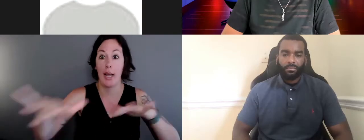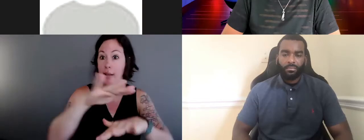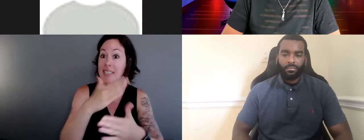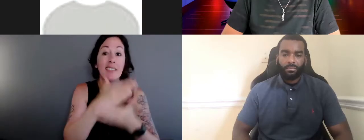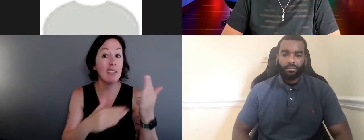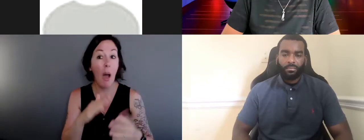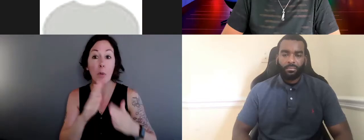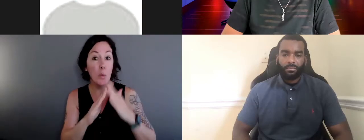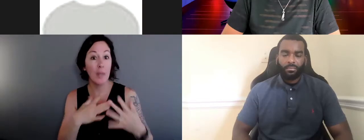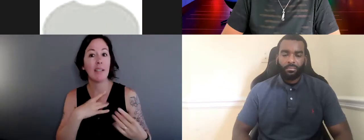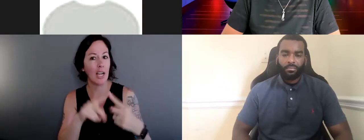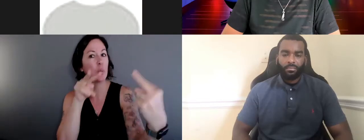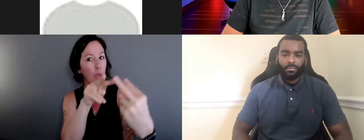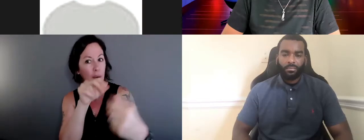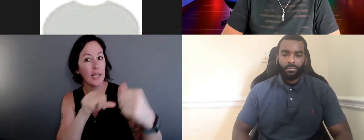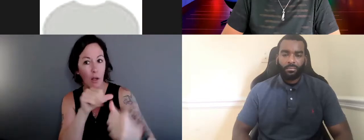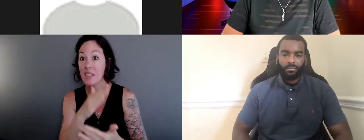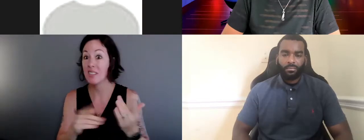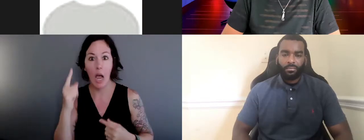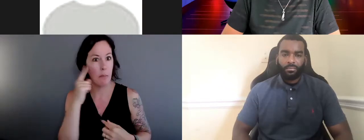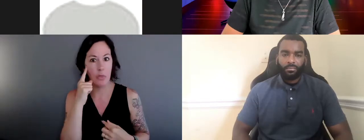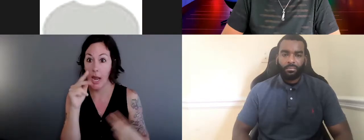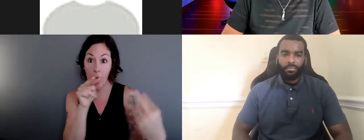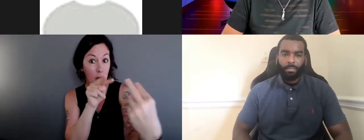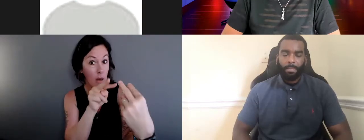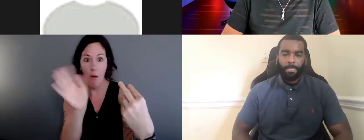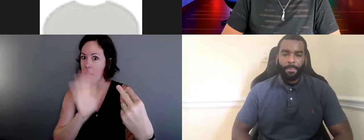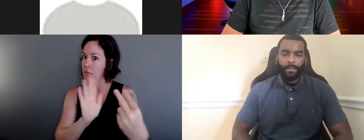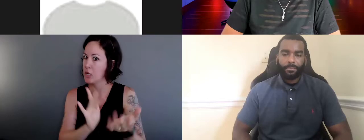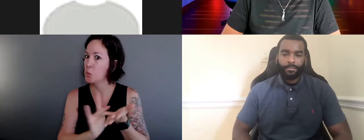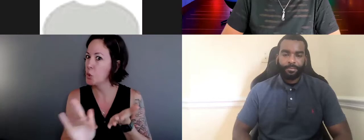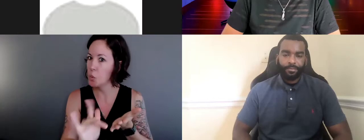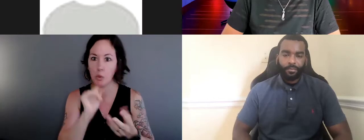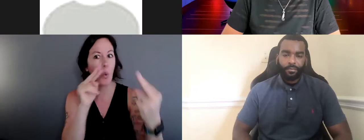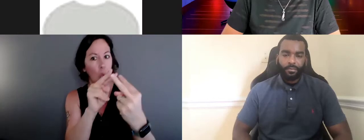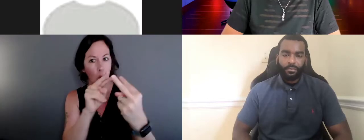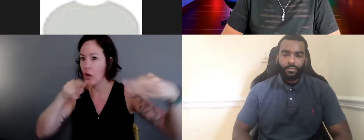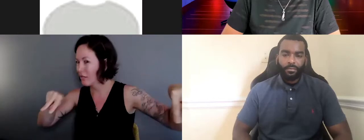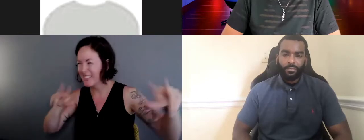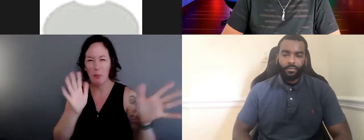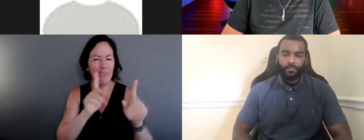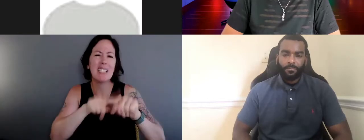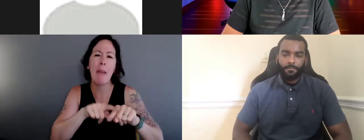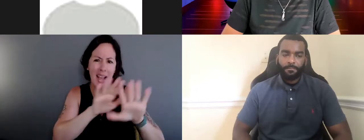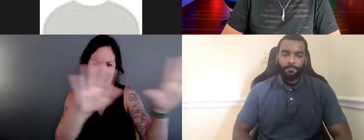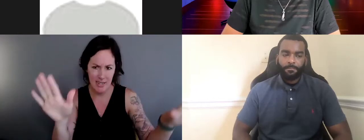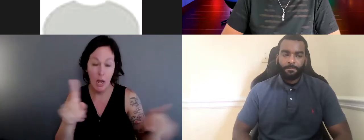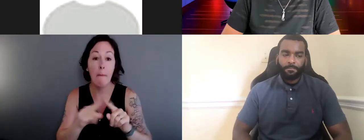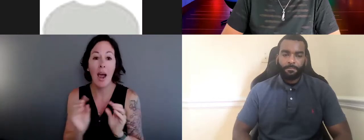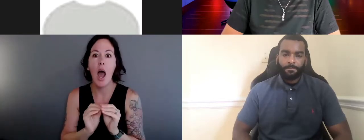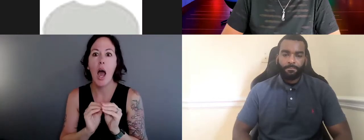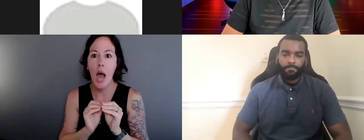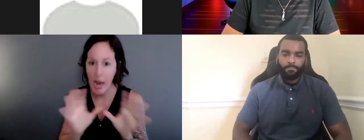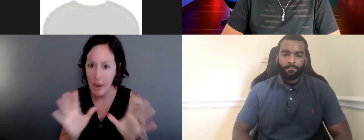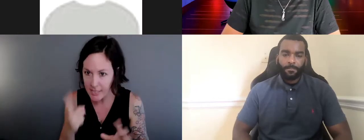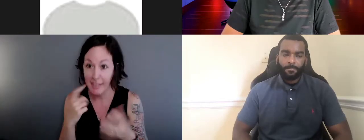need to necessarily use your eyes. Now, I do notice some hearing people like to, look at